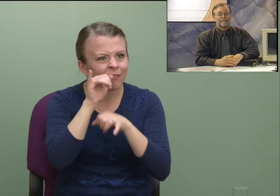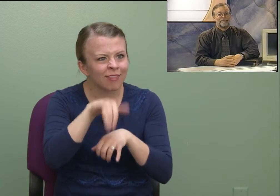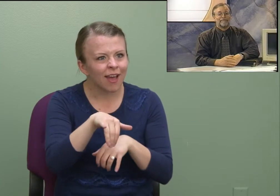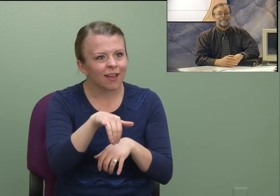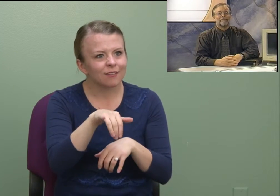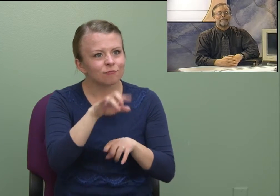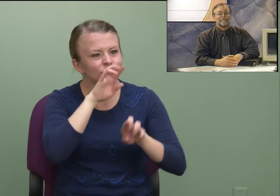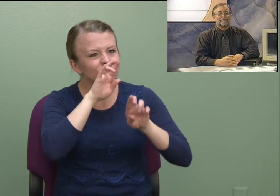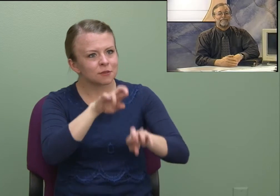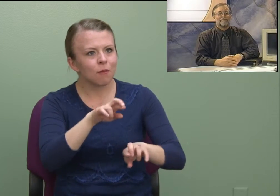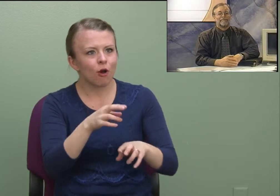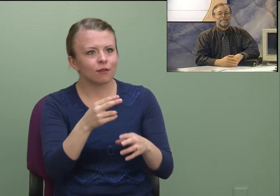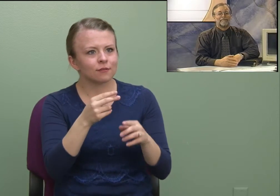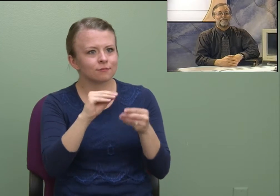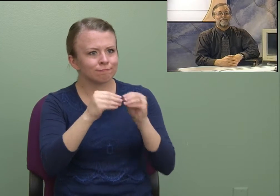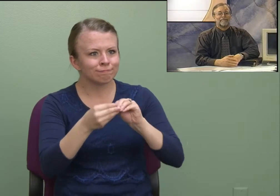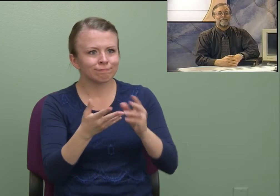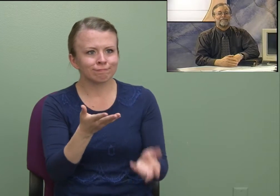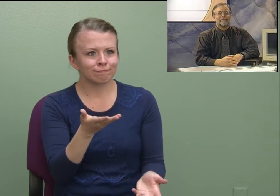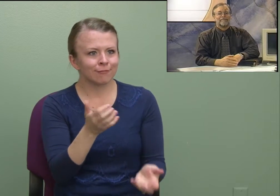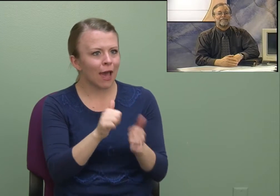that.